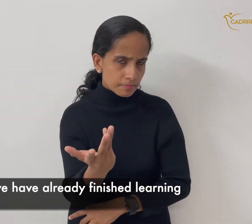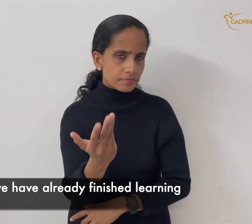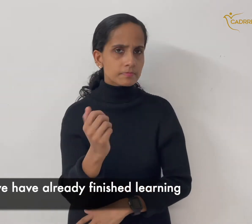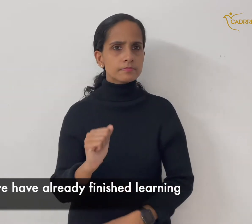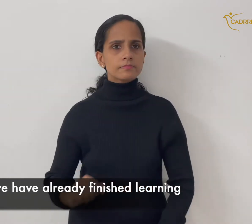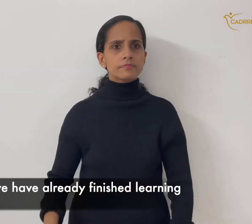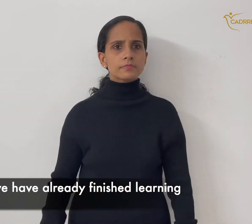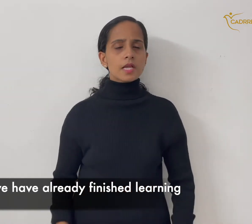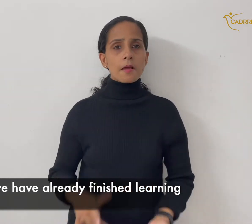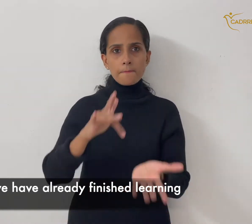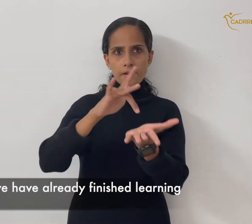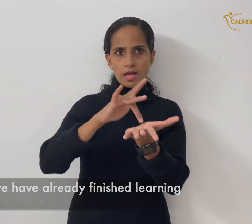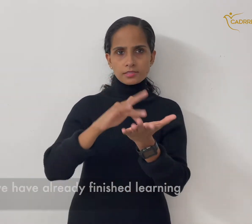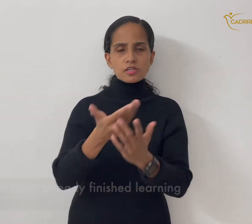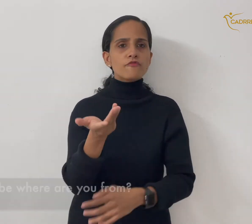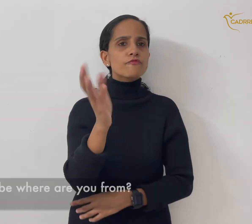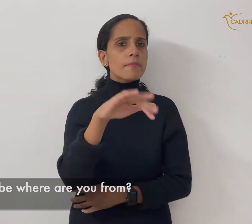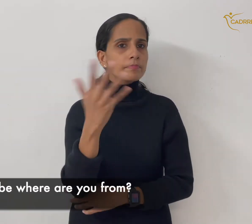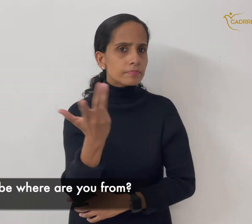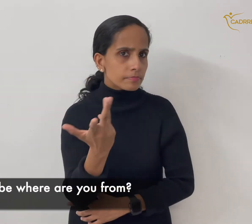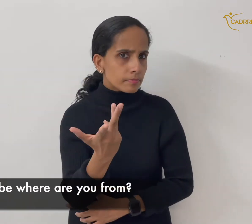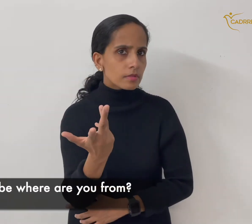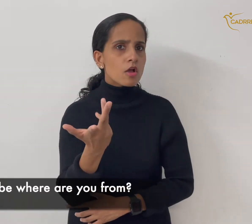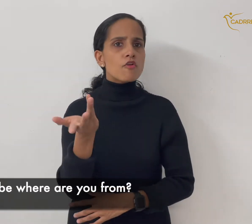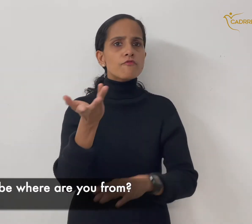Place from would be, where are you from?